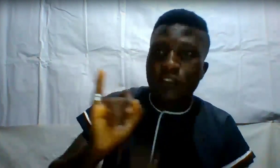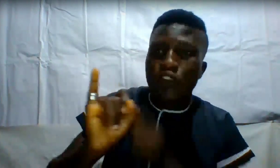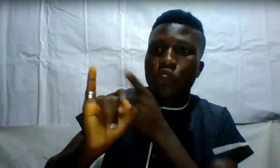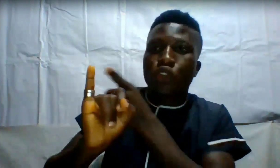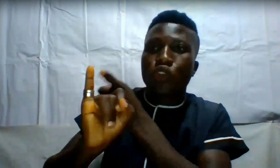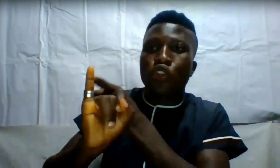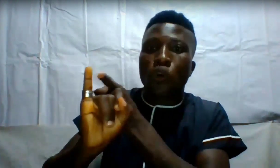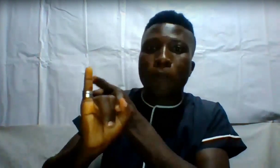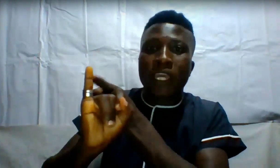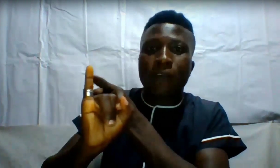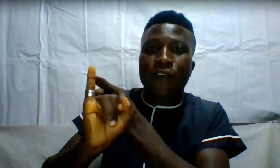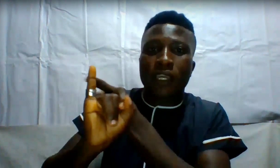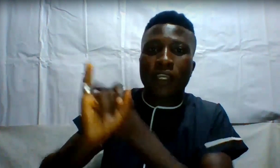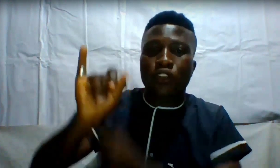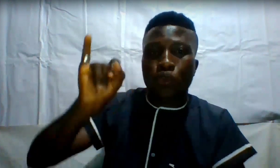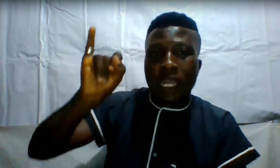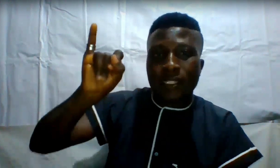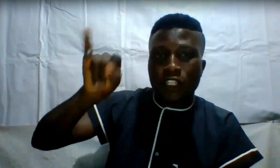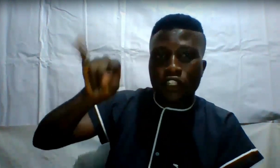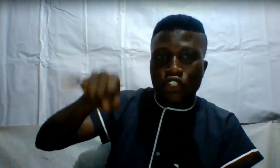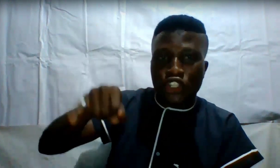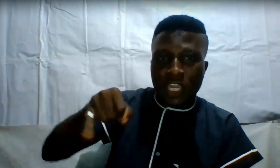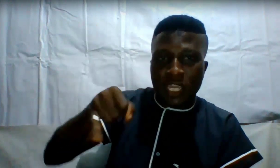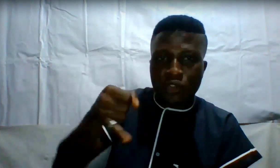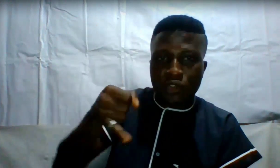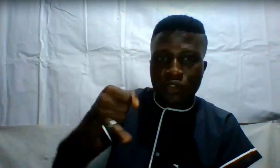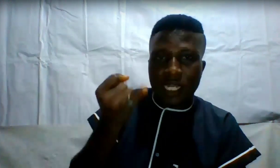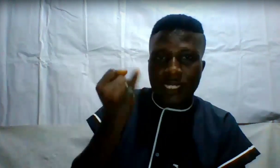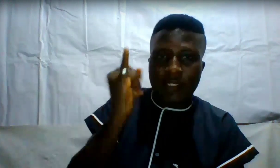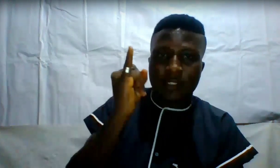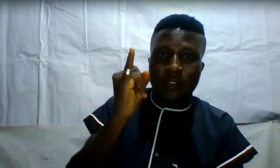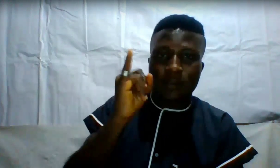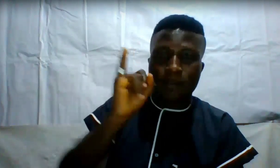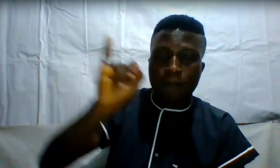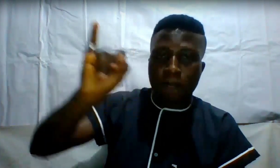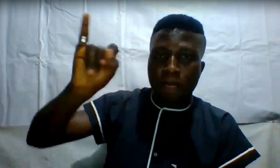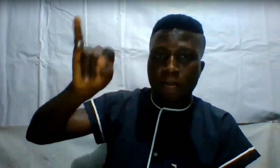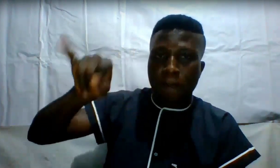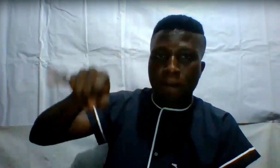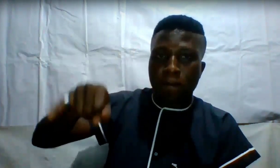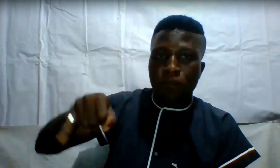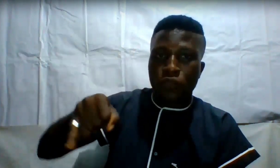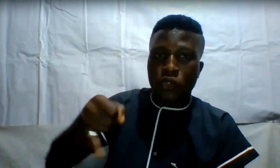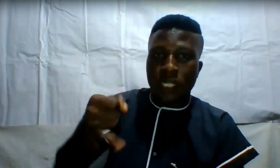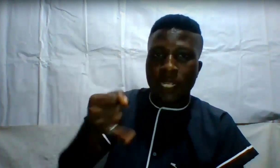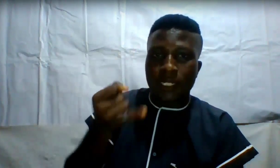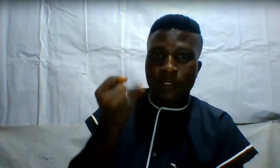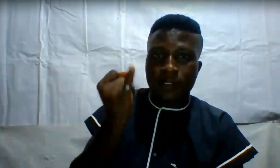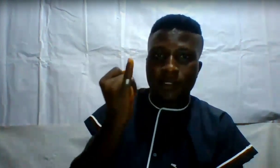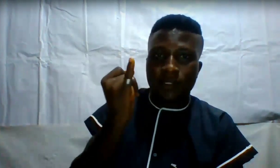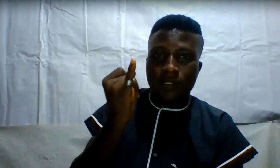pinky finger to write J. So it goes like this. It goes like this. Again,